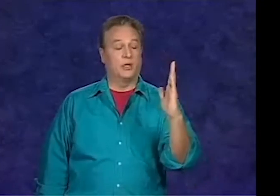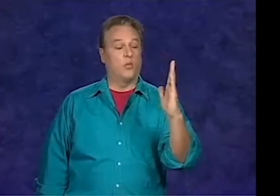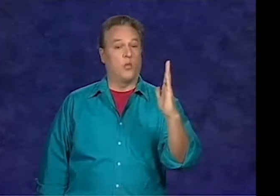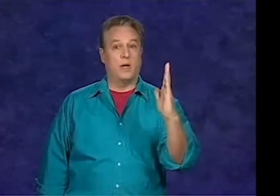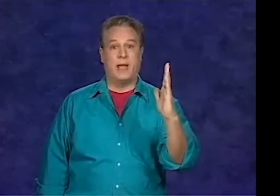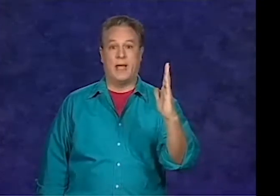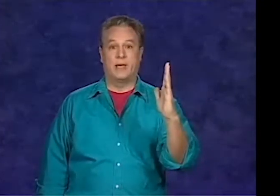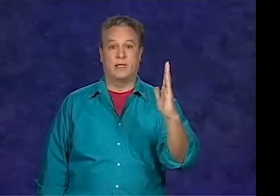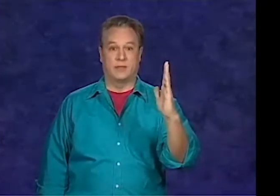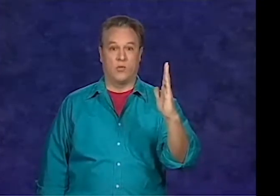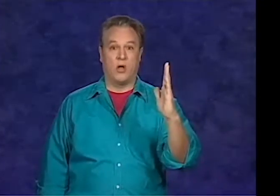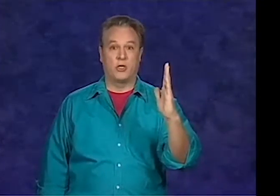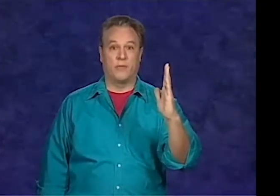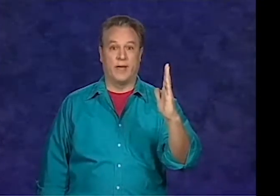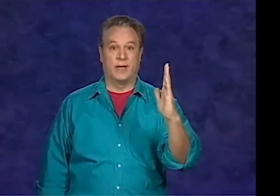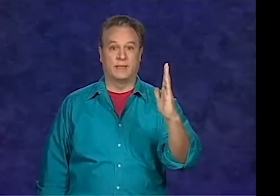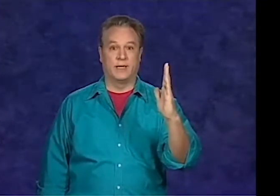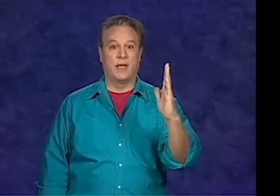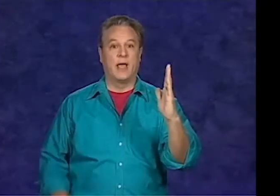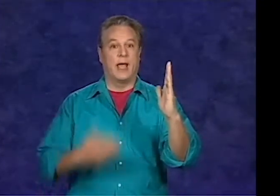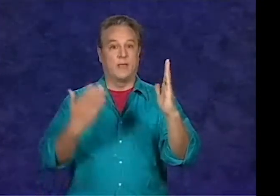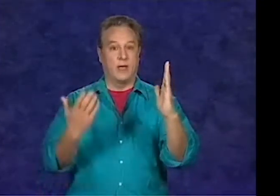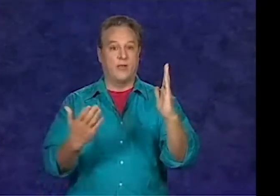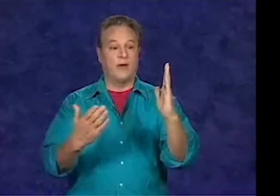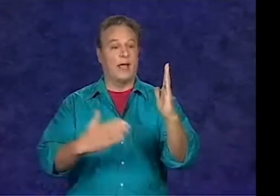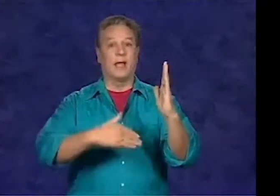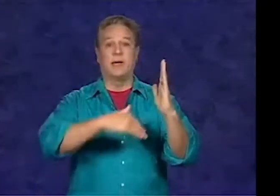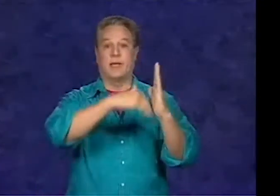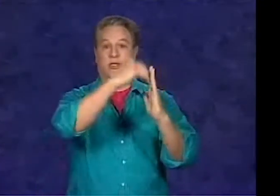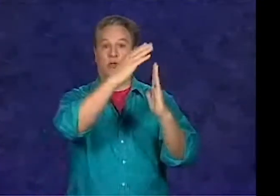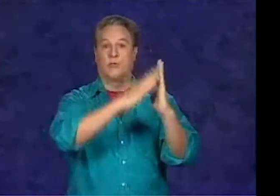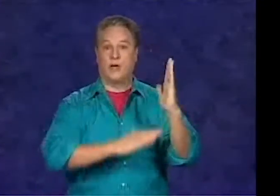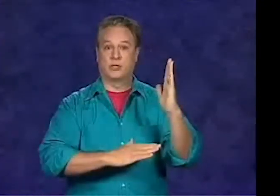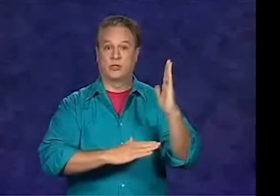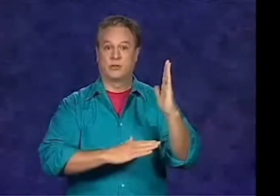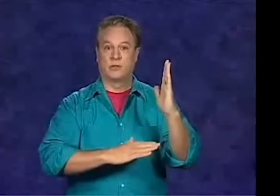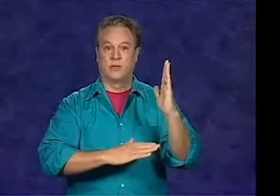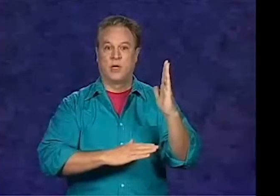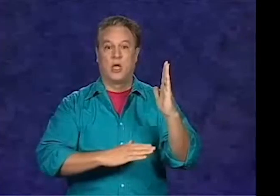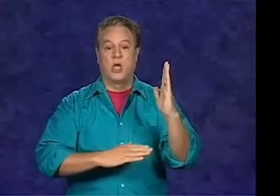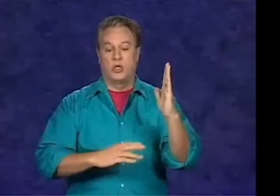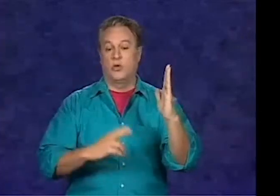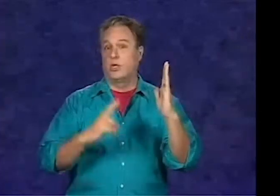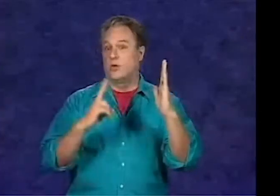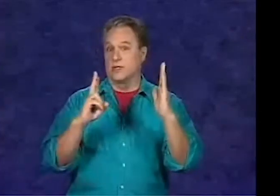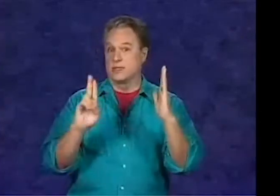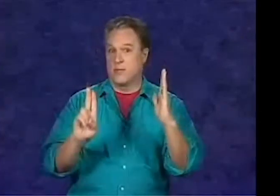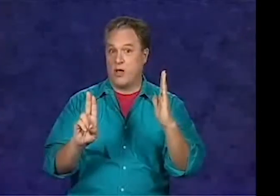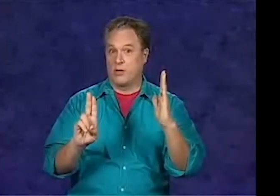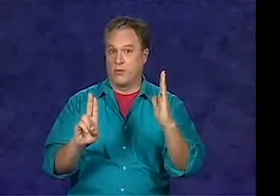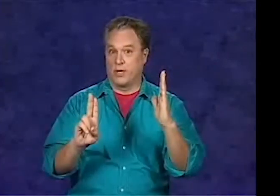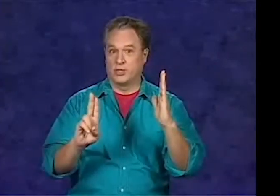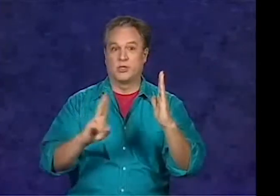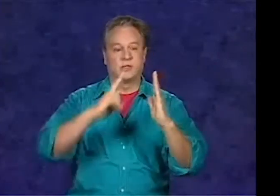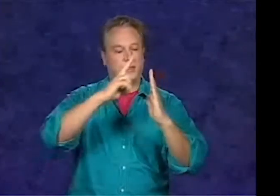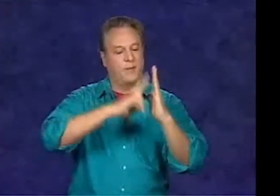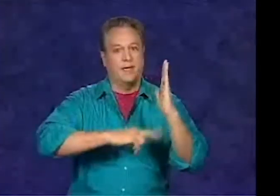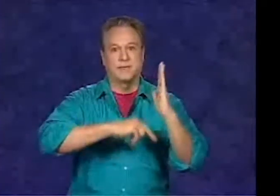Imagine one hand is the wall you're painting, and the other hand is your brush. You can use a smaller brush to paint